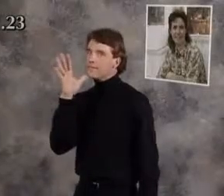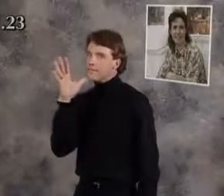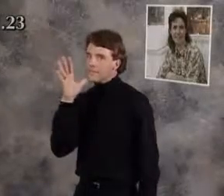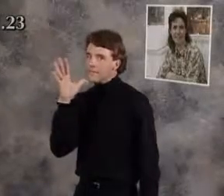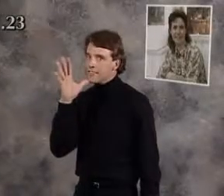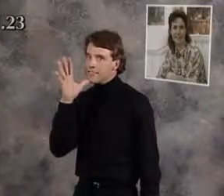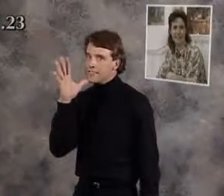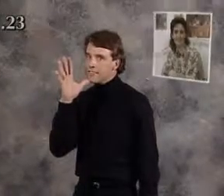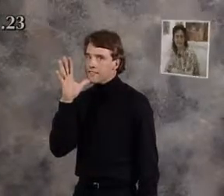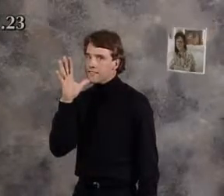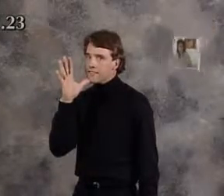Mother.